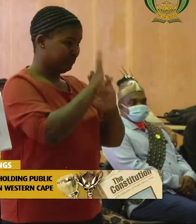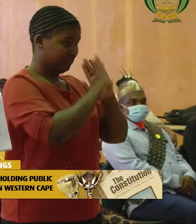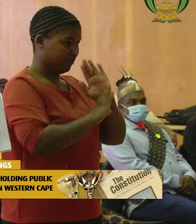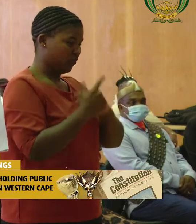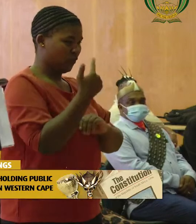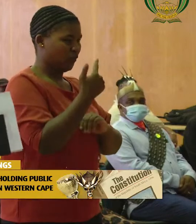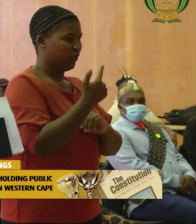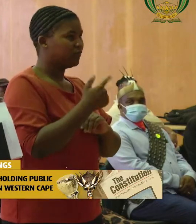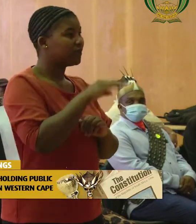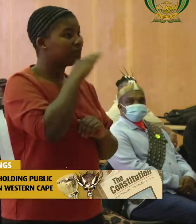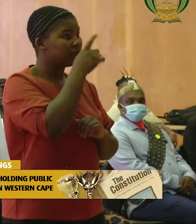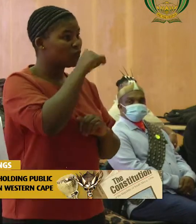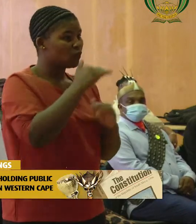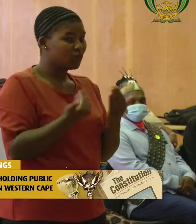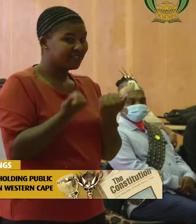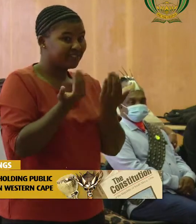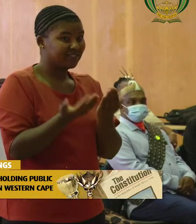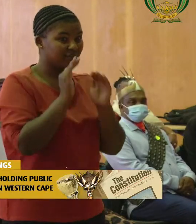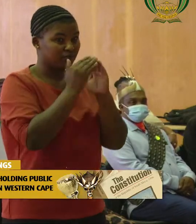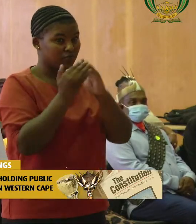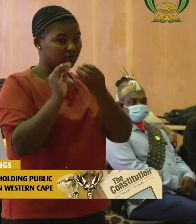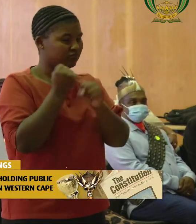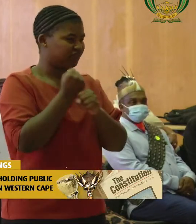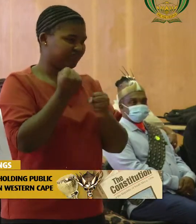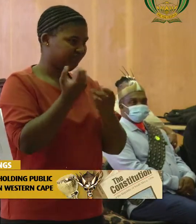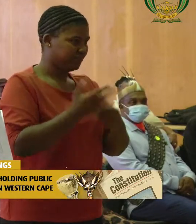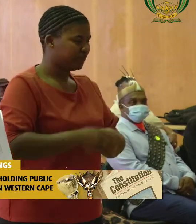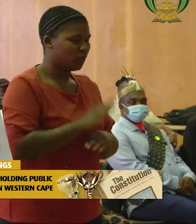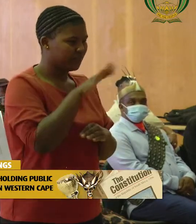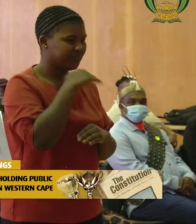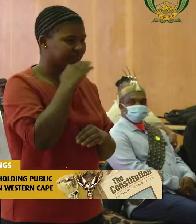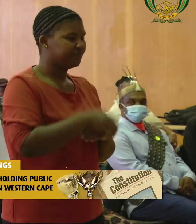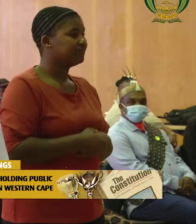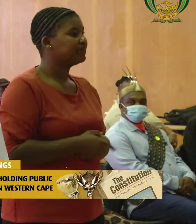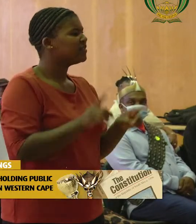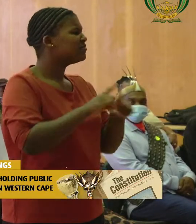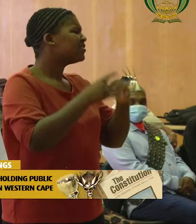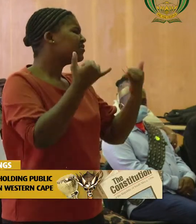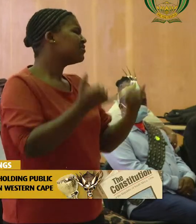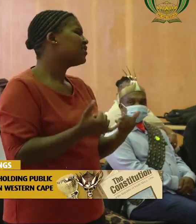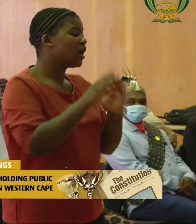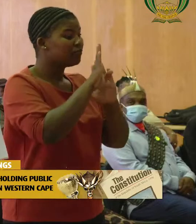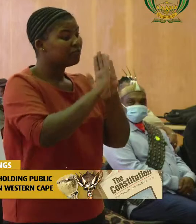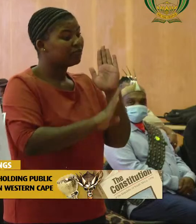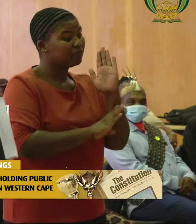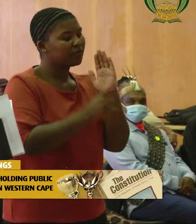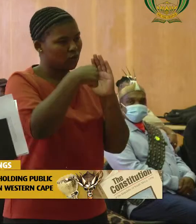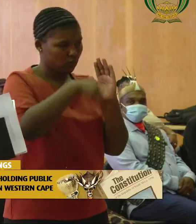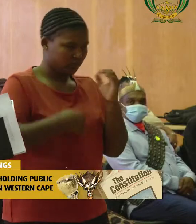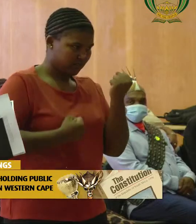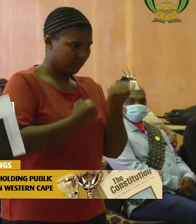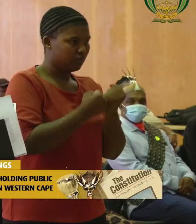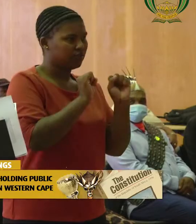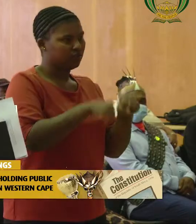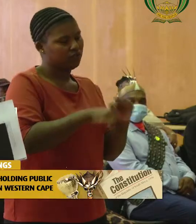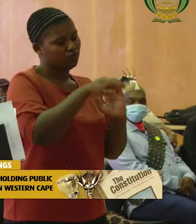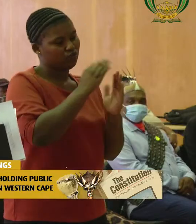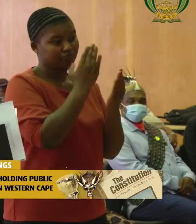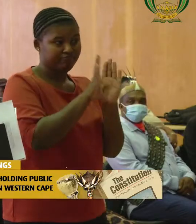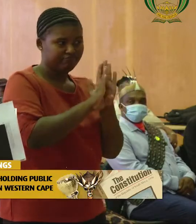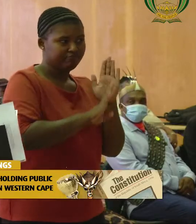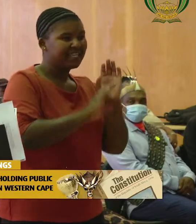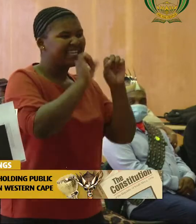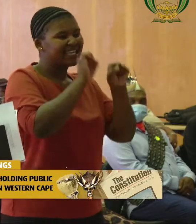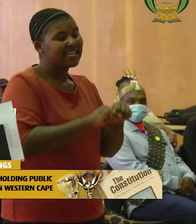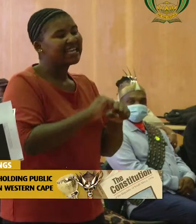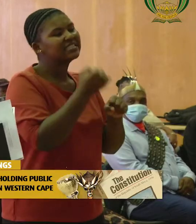Then we will be doing disservice to our people. But as far as the bill is concerned, we support it, although there